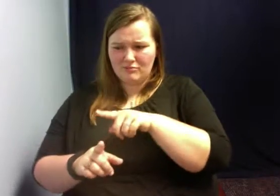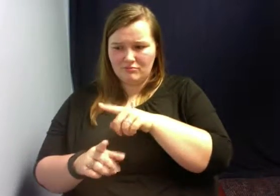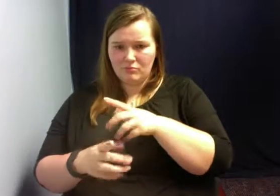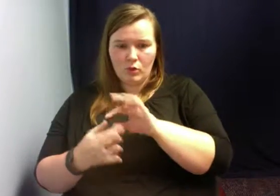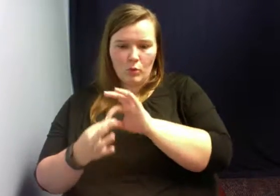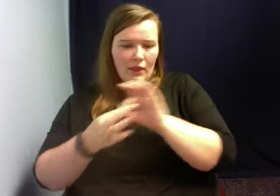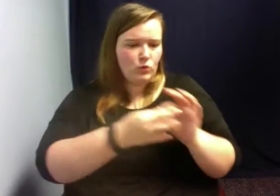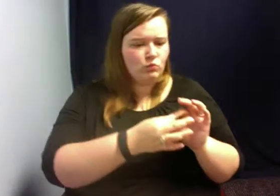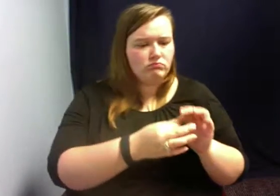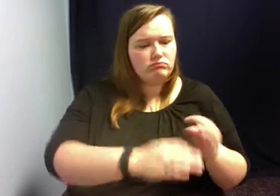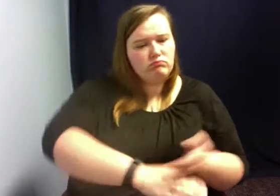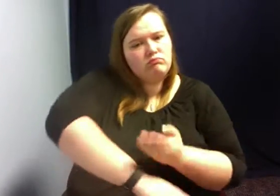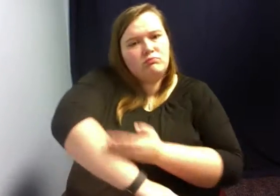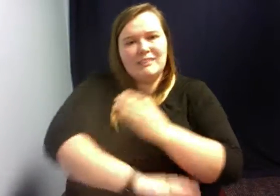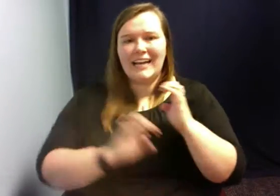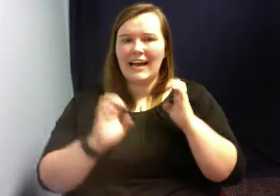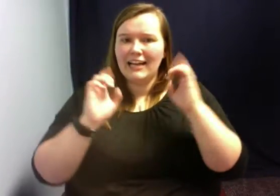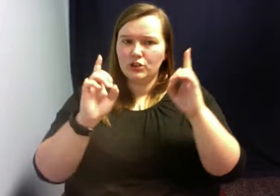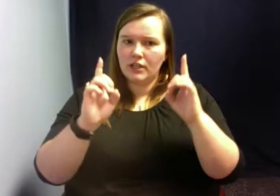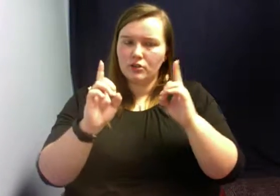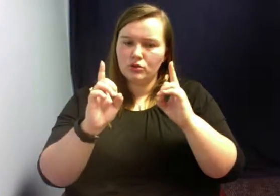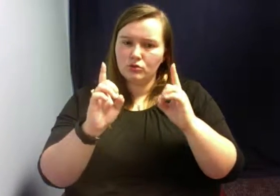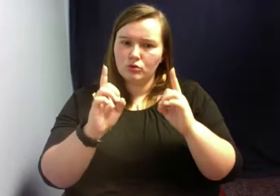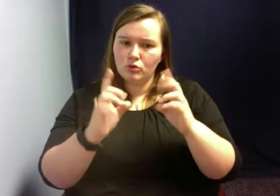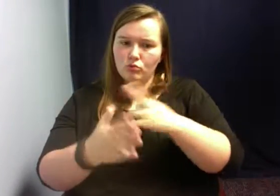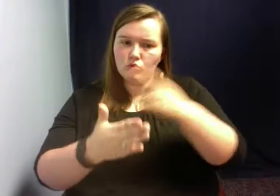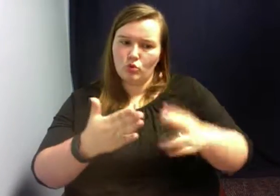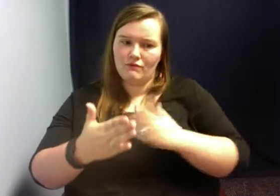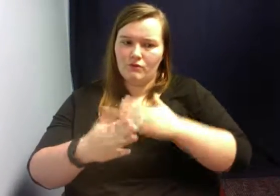improving the educational outcomes for our children?